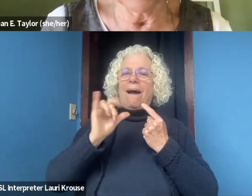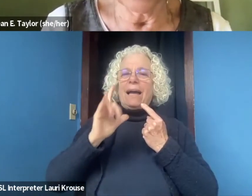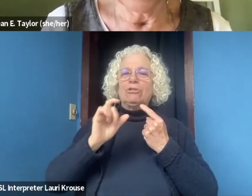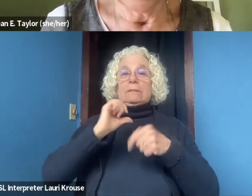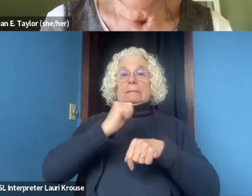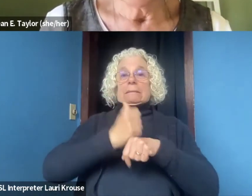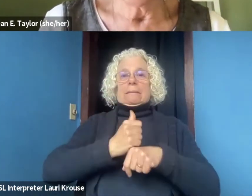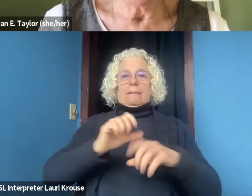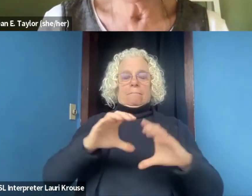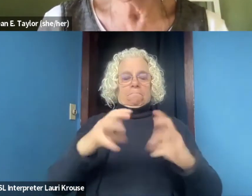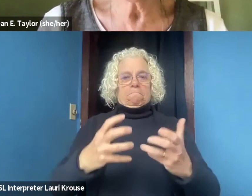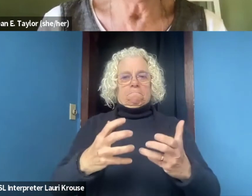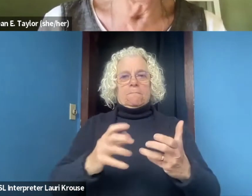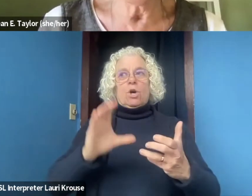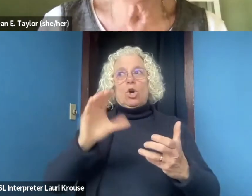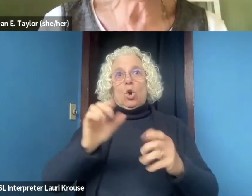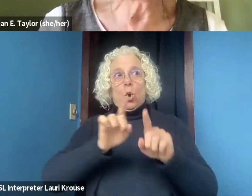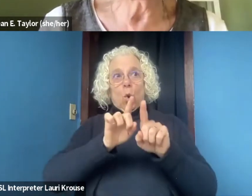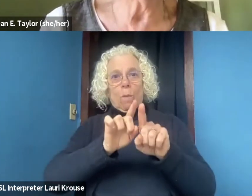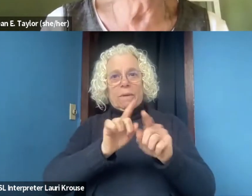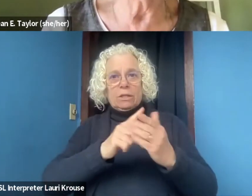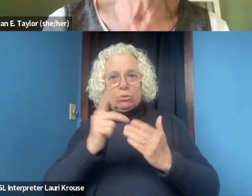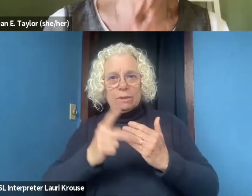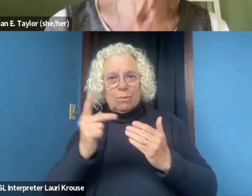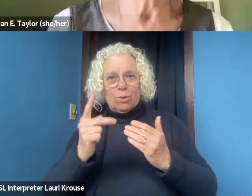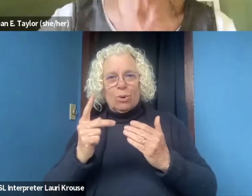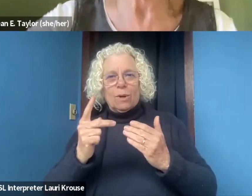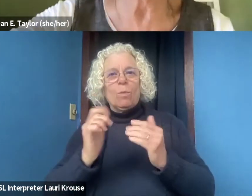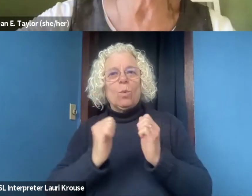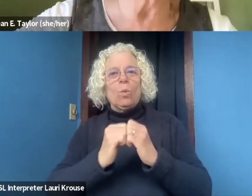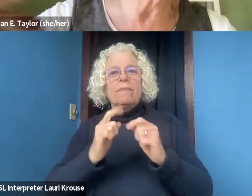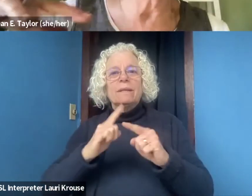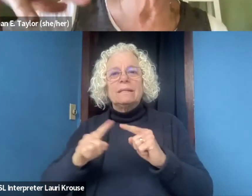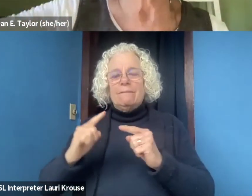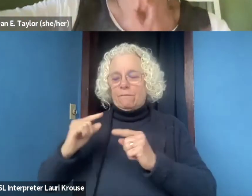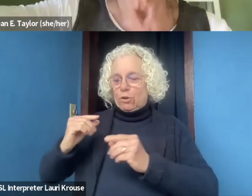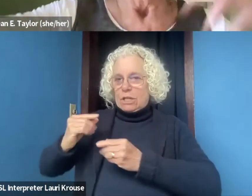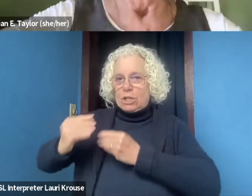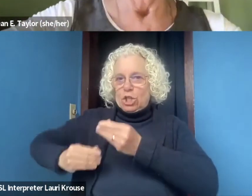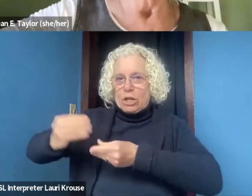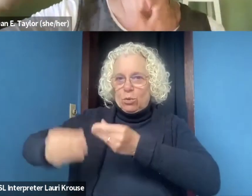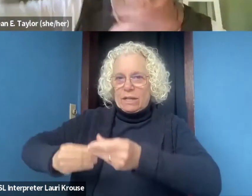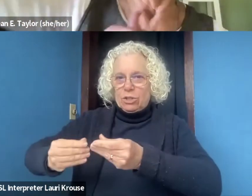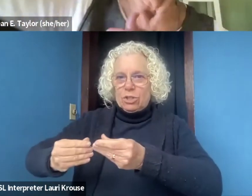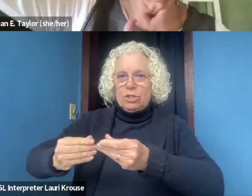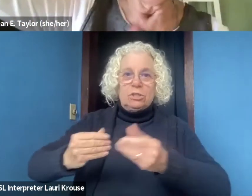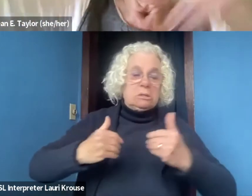program. So although we all know we learn from all generations,